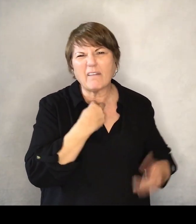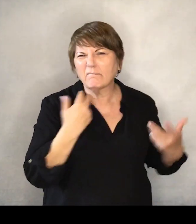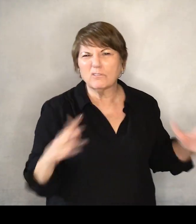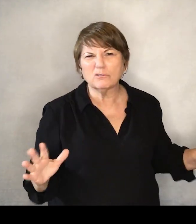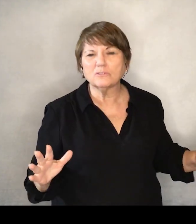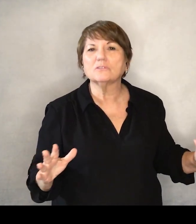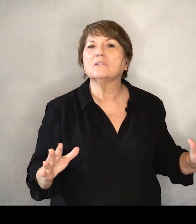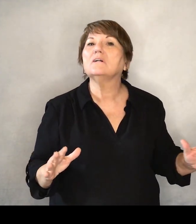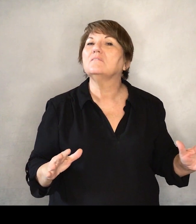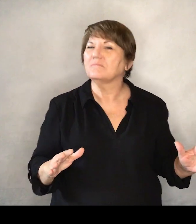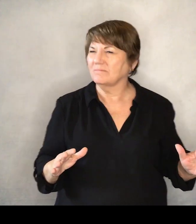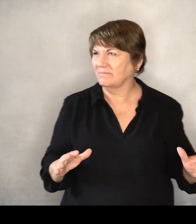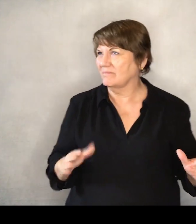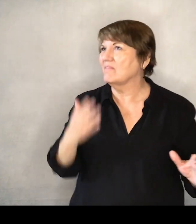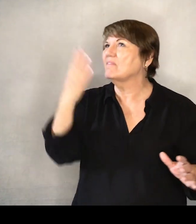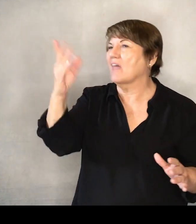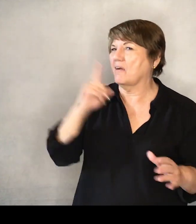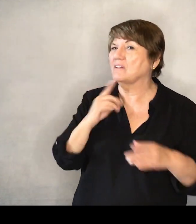There is.